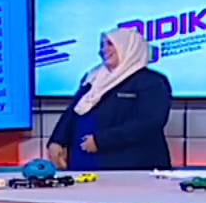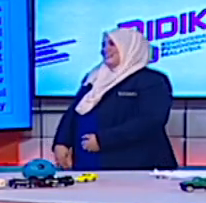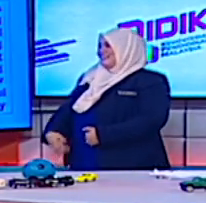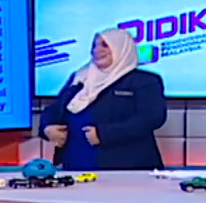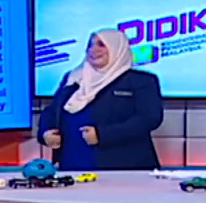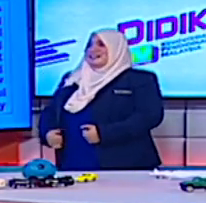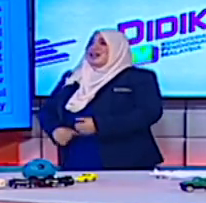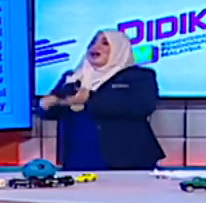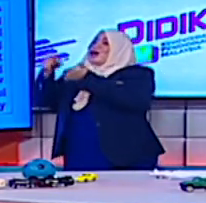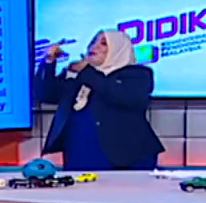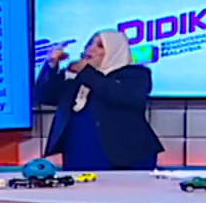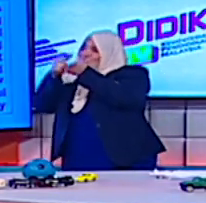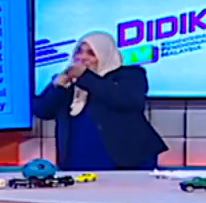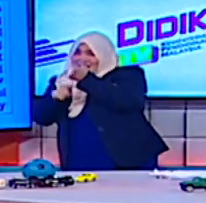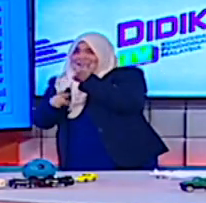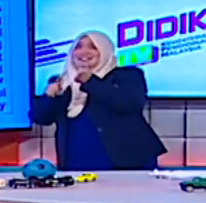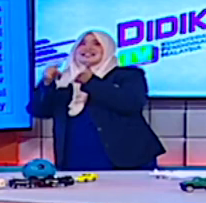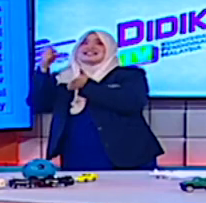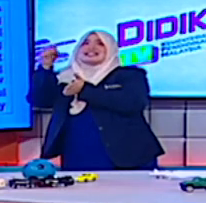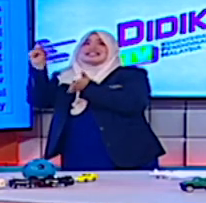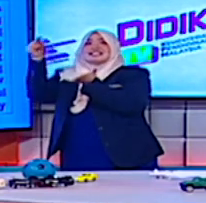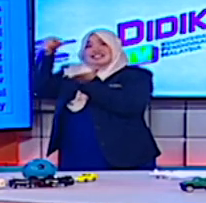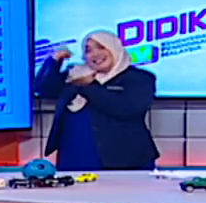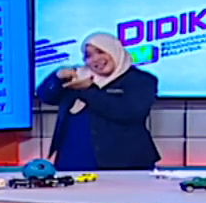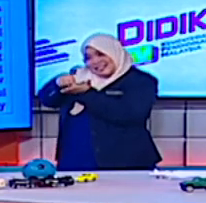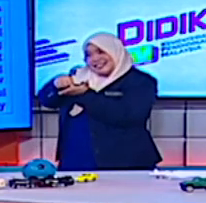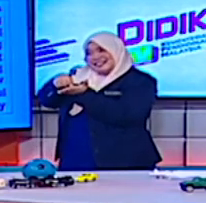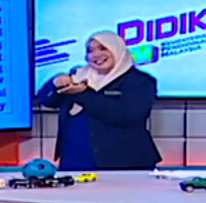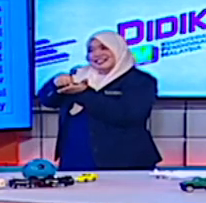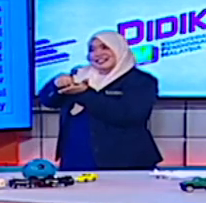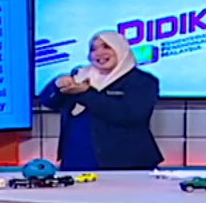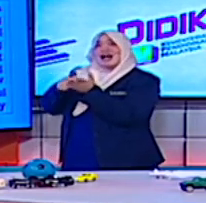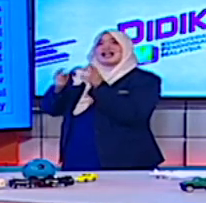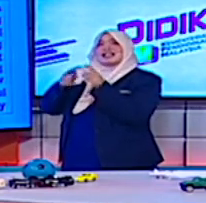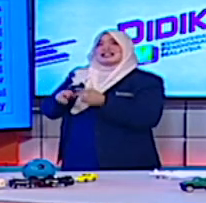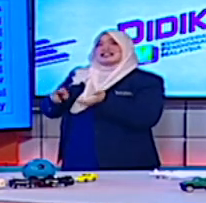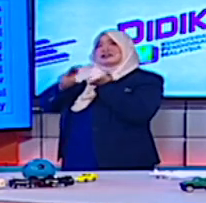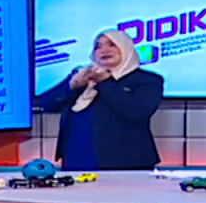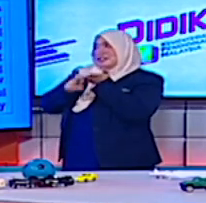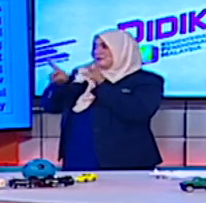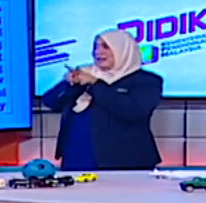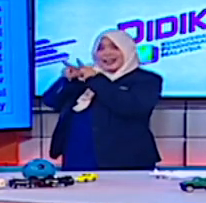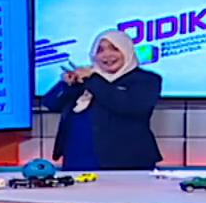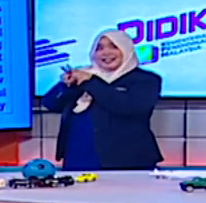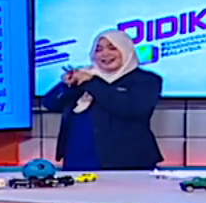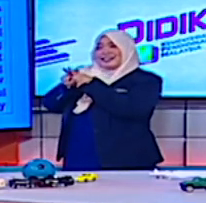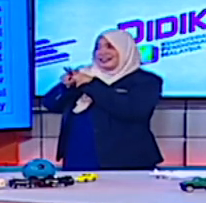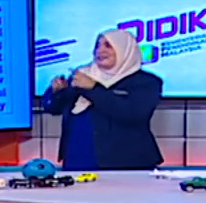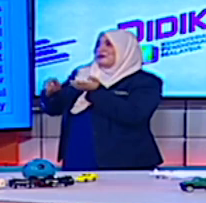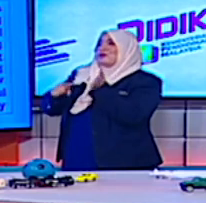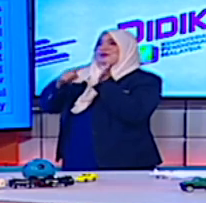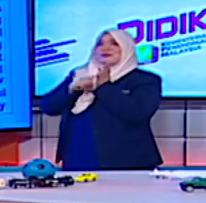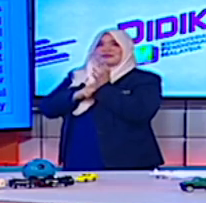Okay. All right. What is this? Sign it together. Read together. Okay.